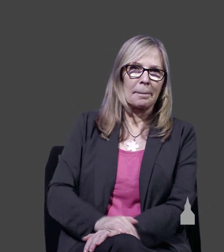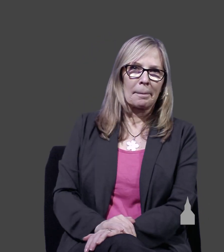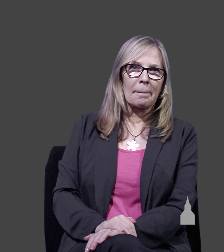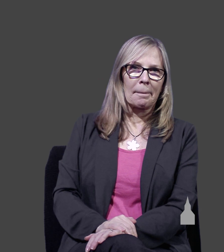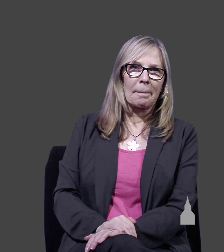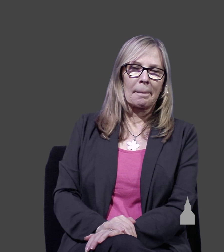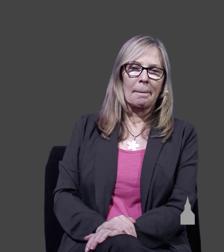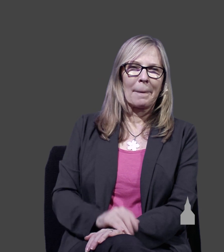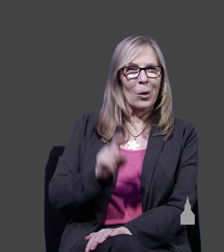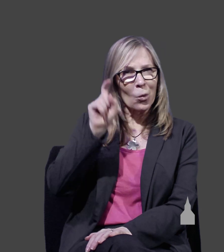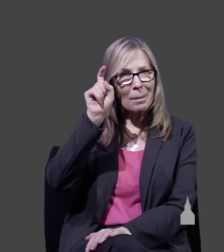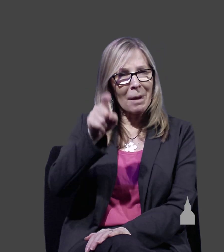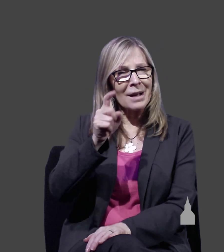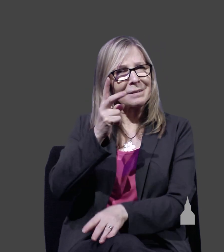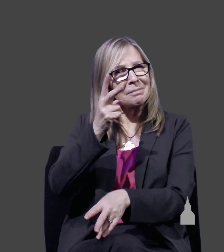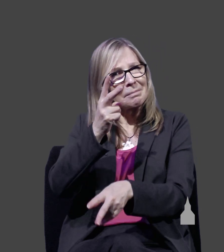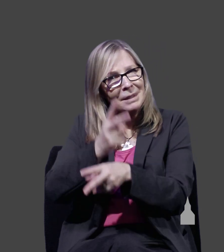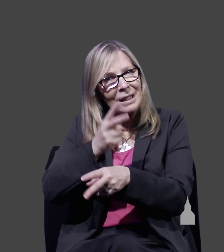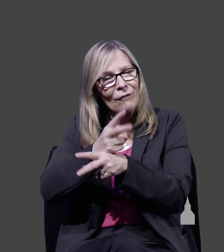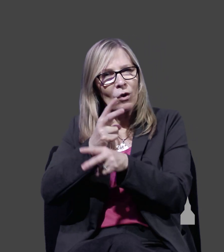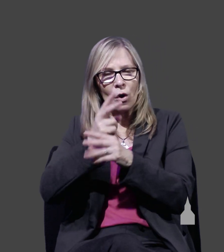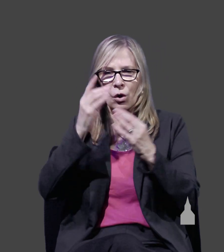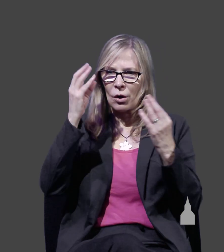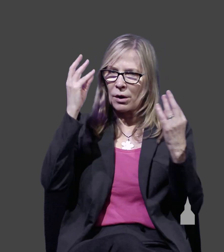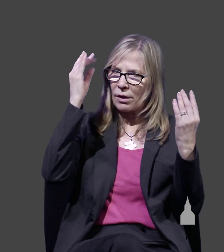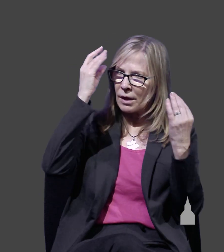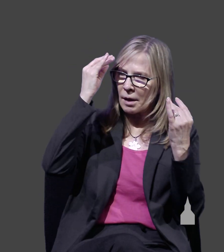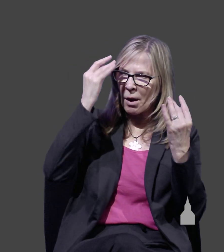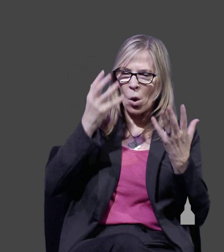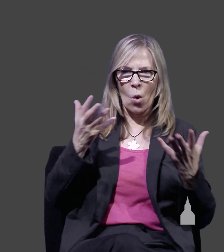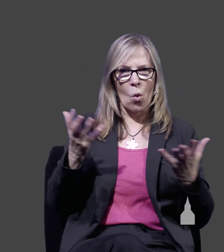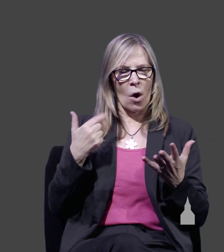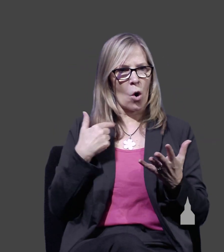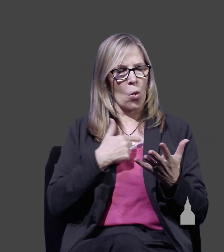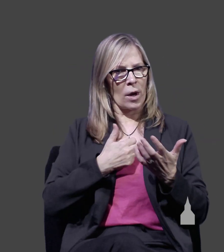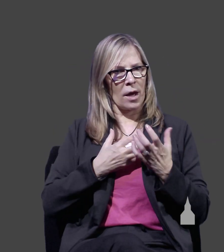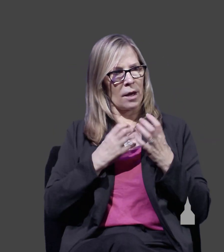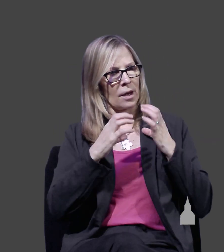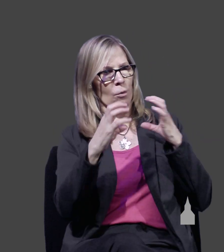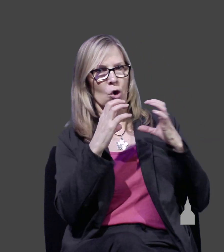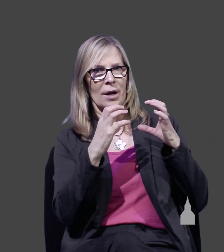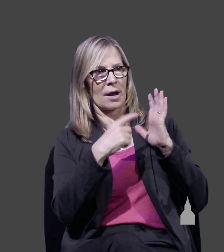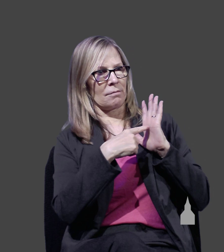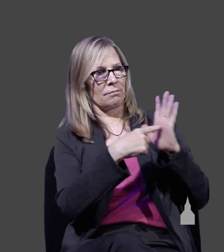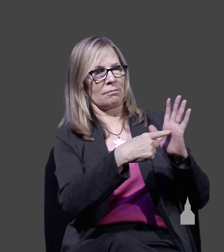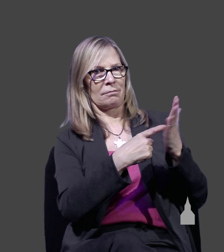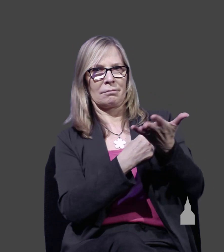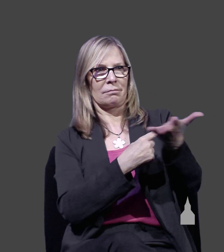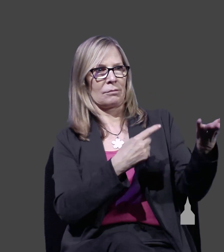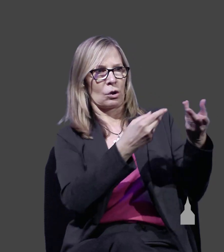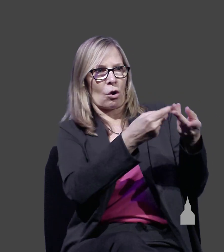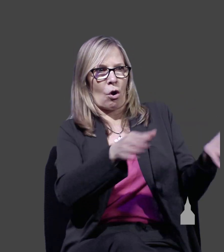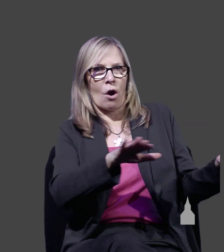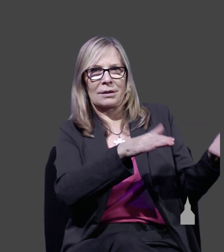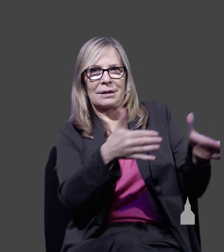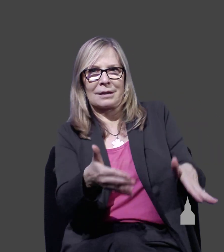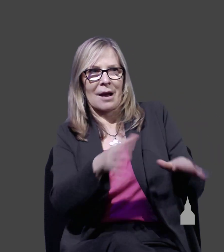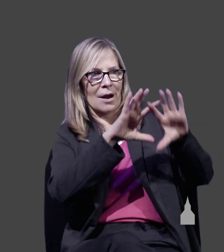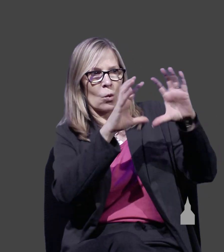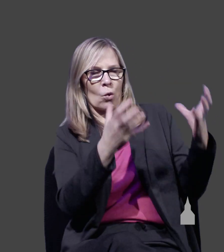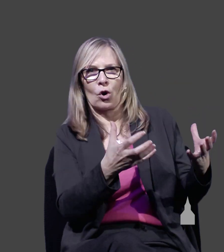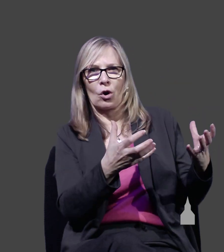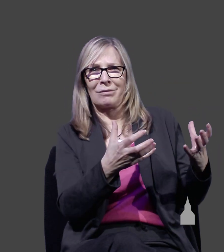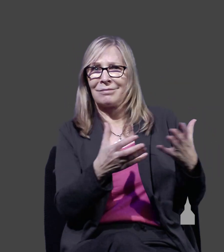We have to be careful and think about what we're communicating to a lost and dying world, regardless of the